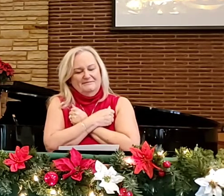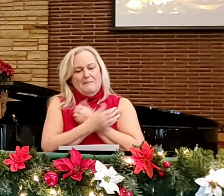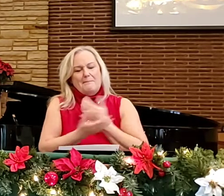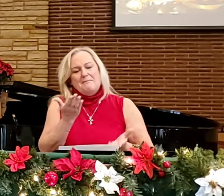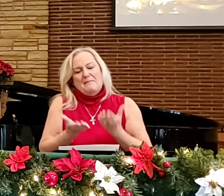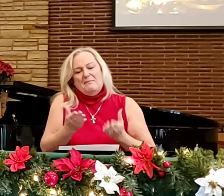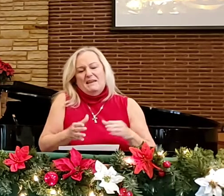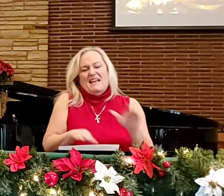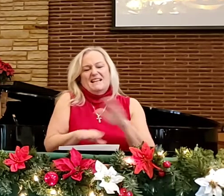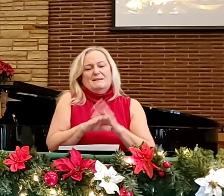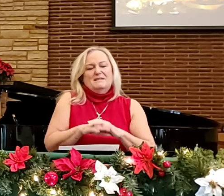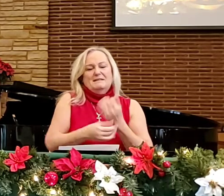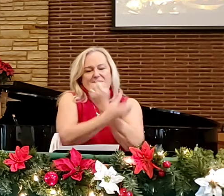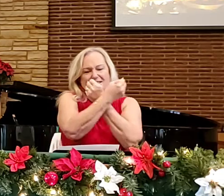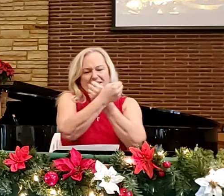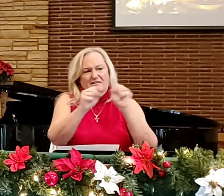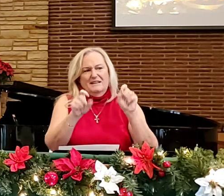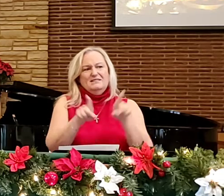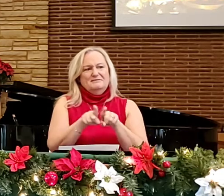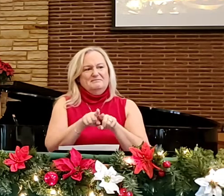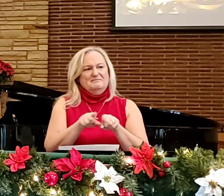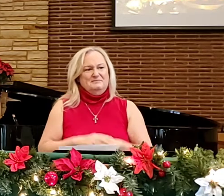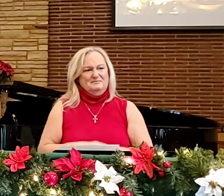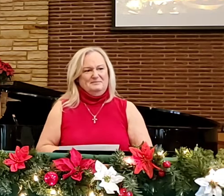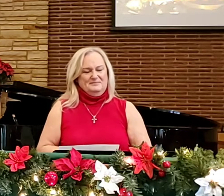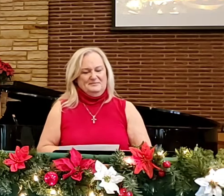Maybe it adds up to salvation, too.